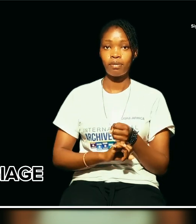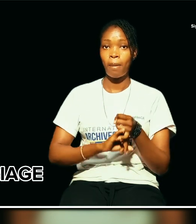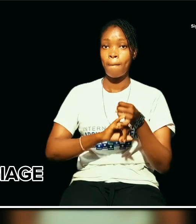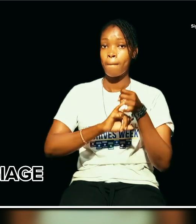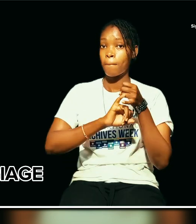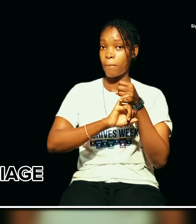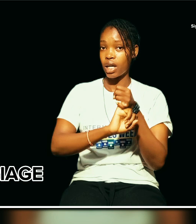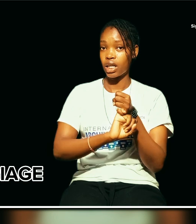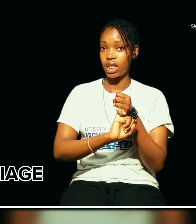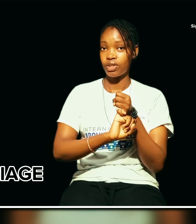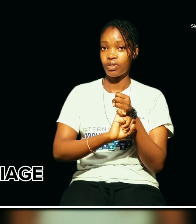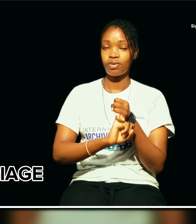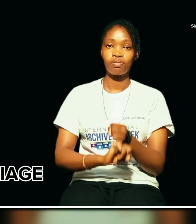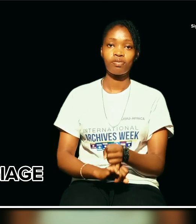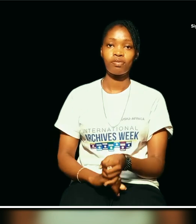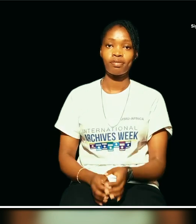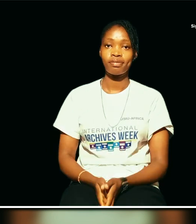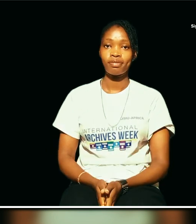marriage,